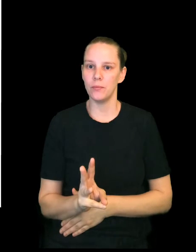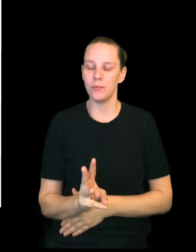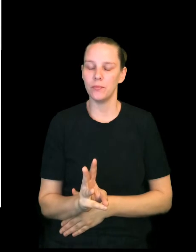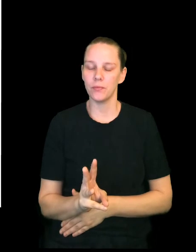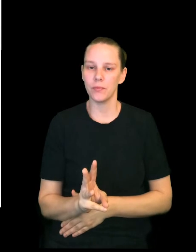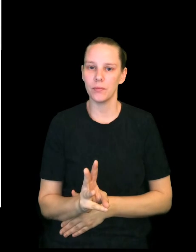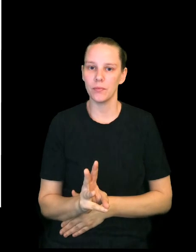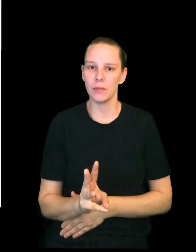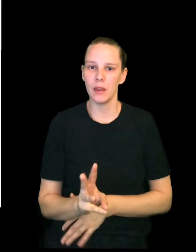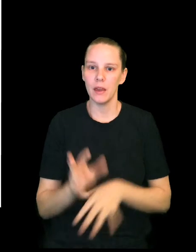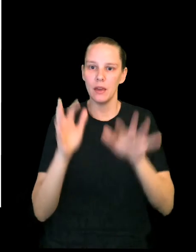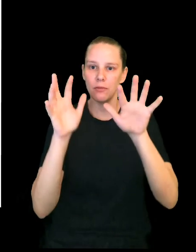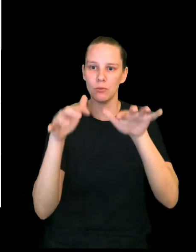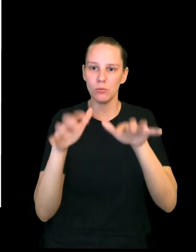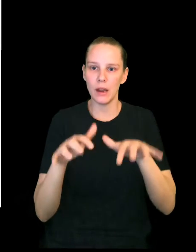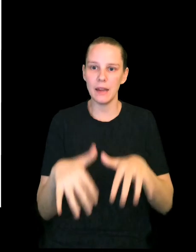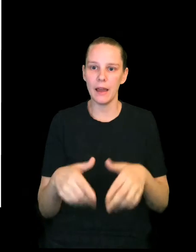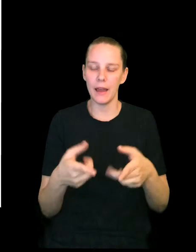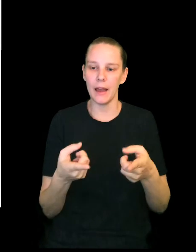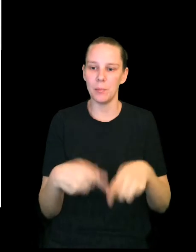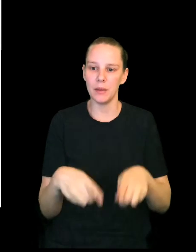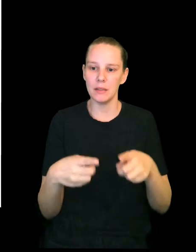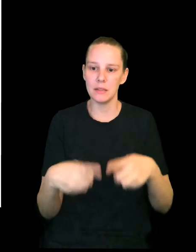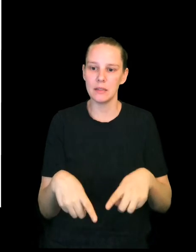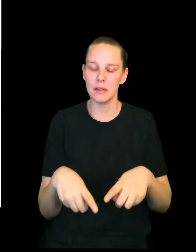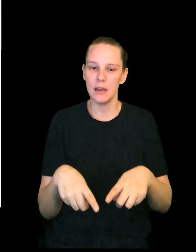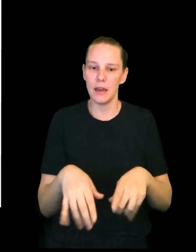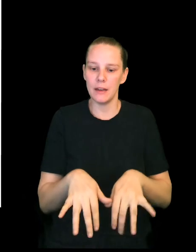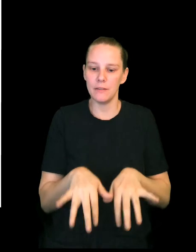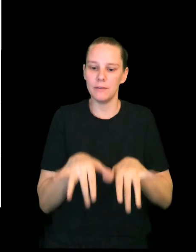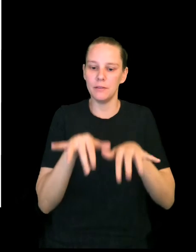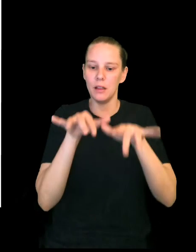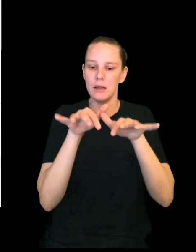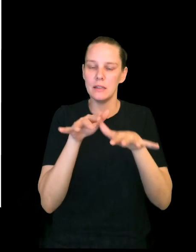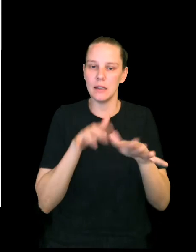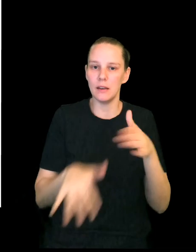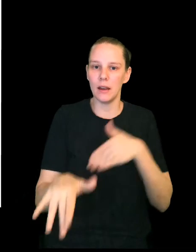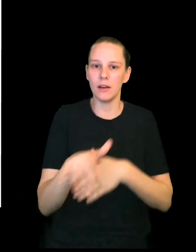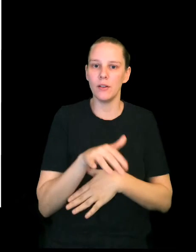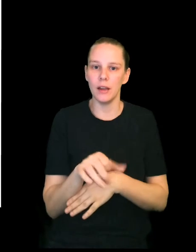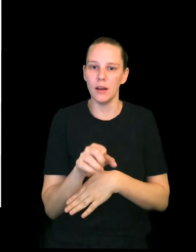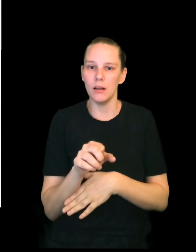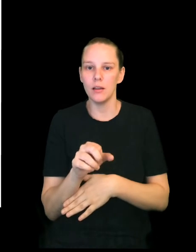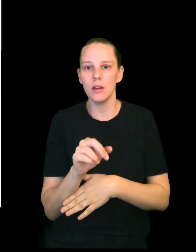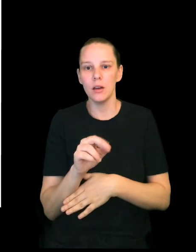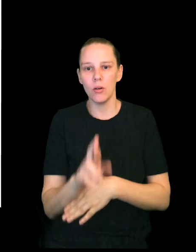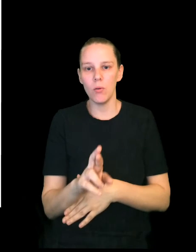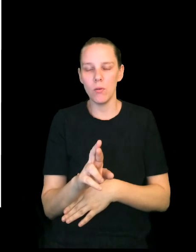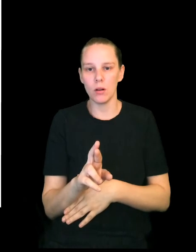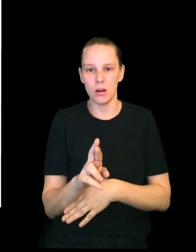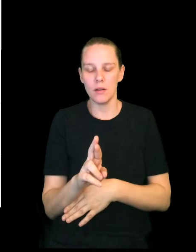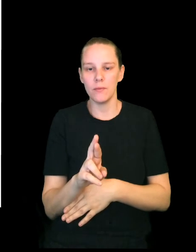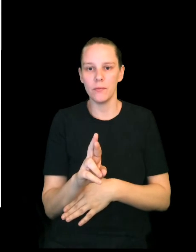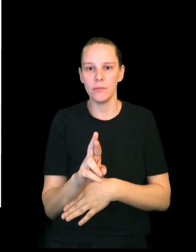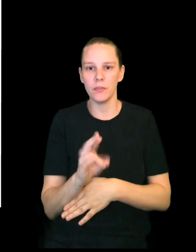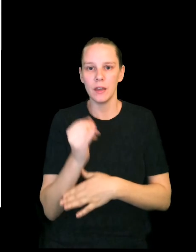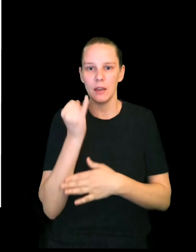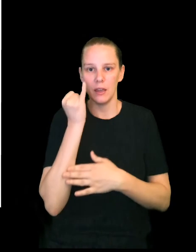weather. If rain happens and it floods an area,